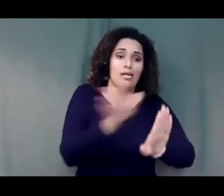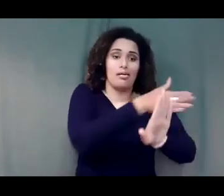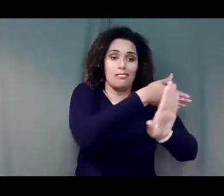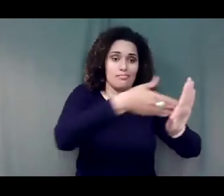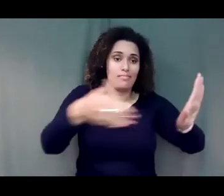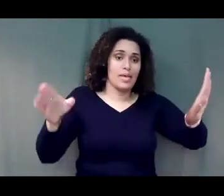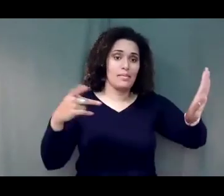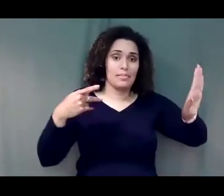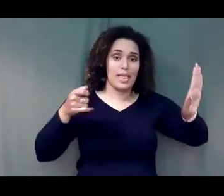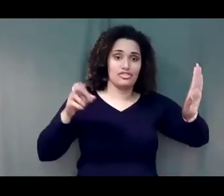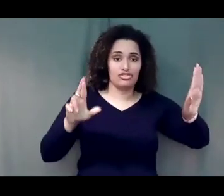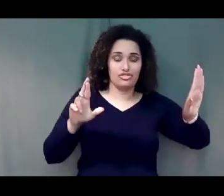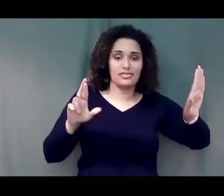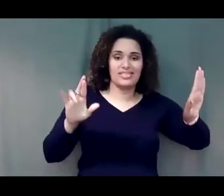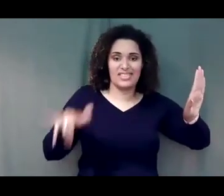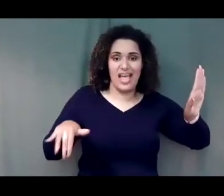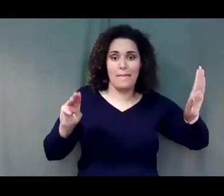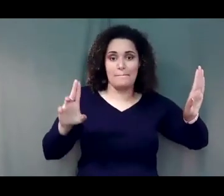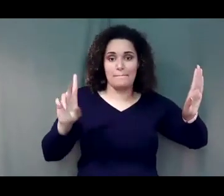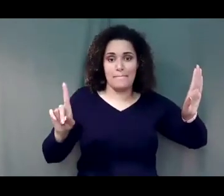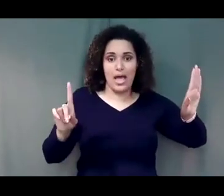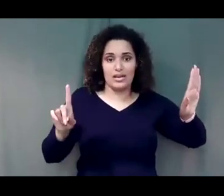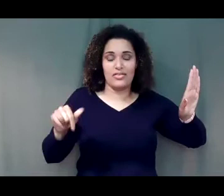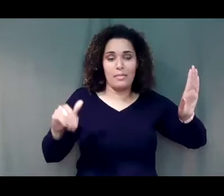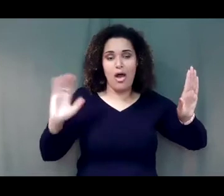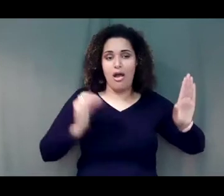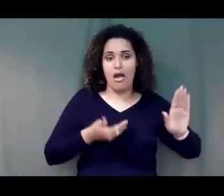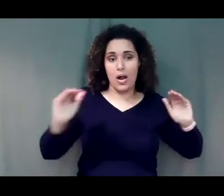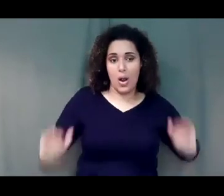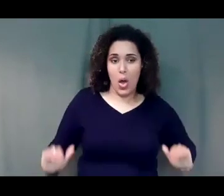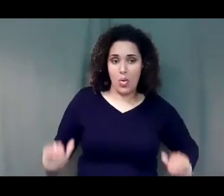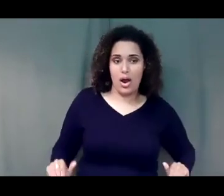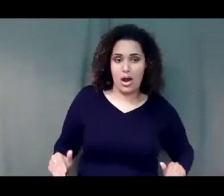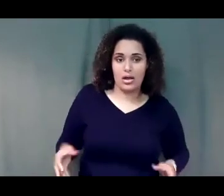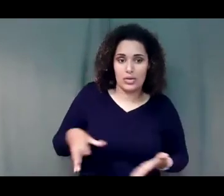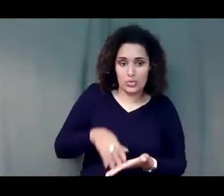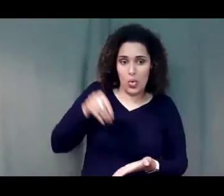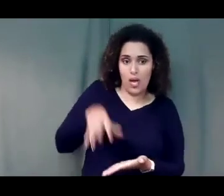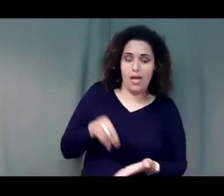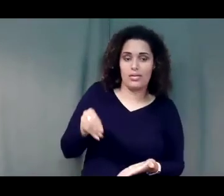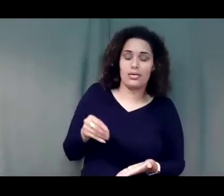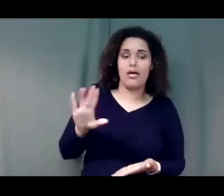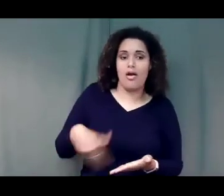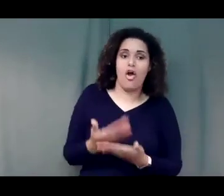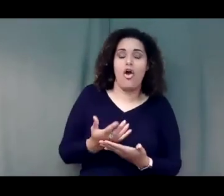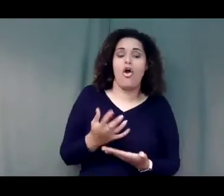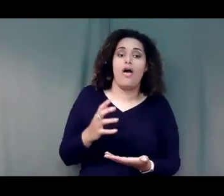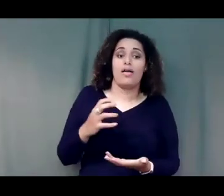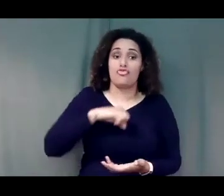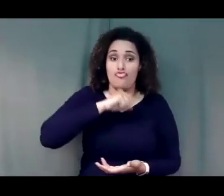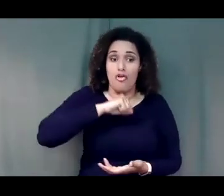is just mud dug from our lower soil, we screen out all the rocks so that it becomes